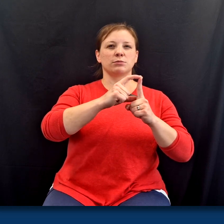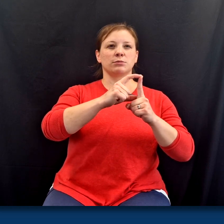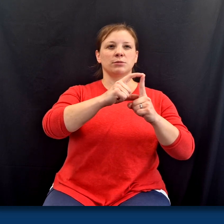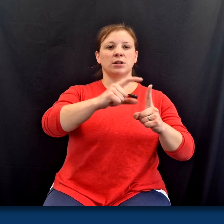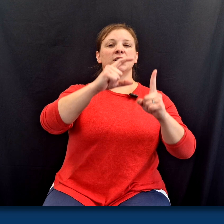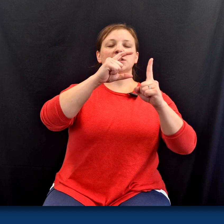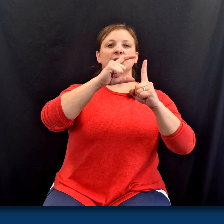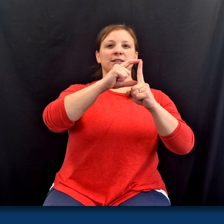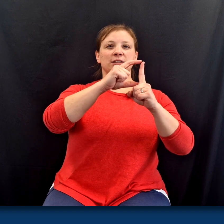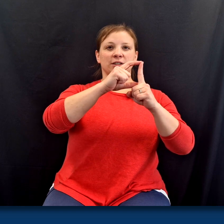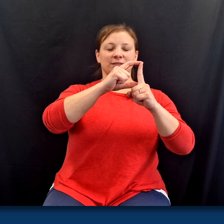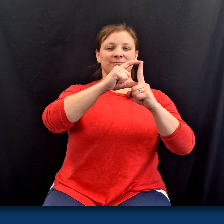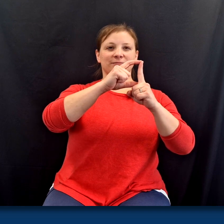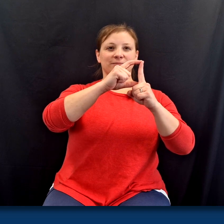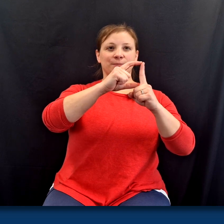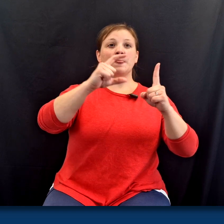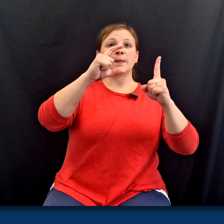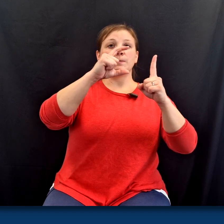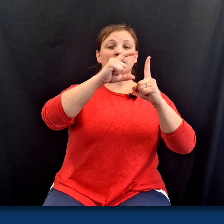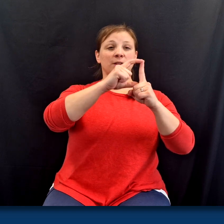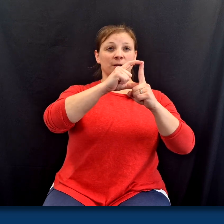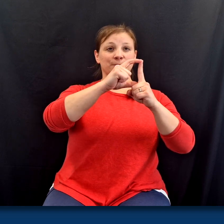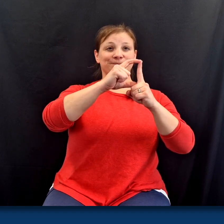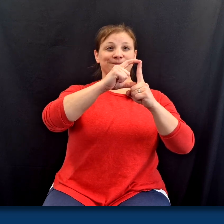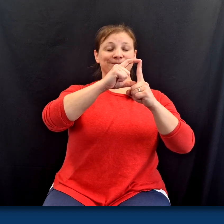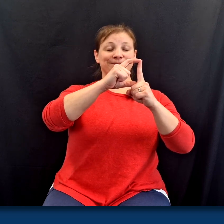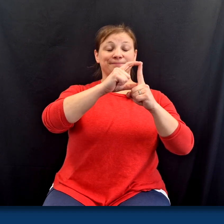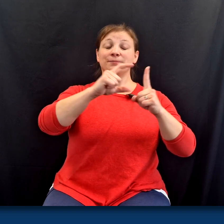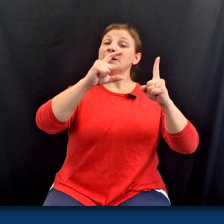yours. D. D.